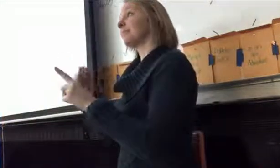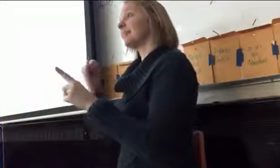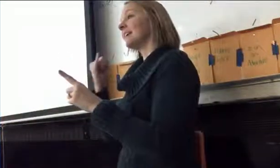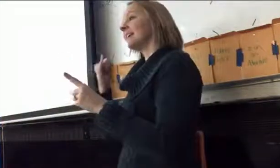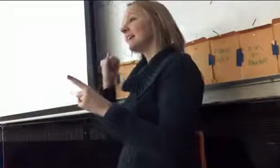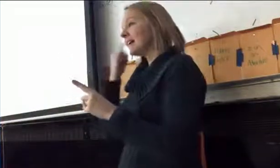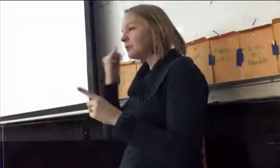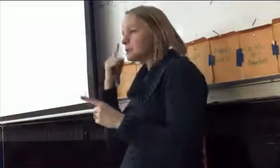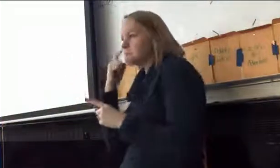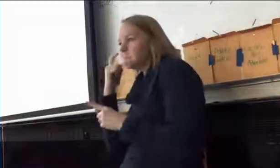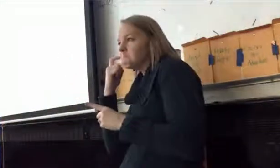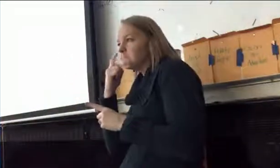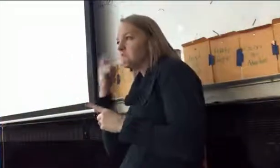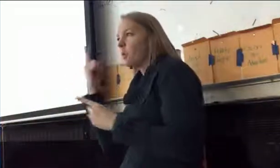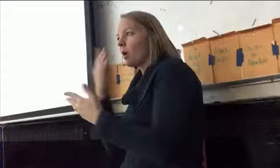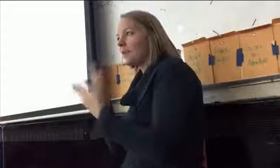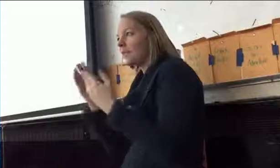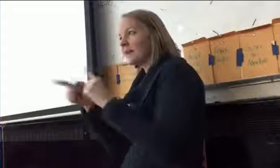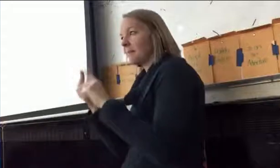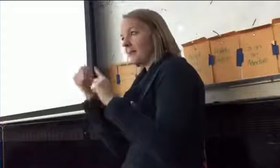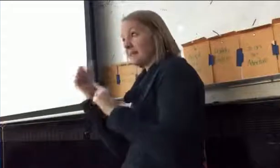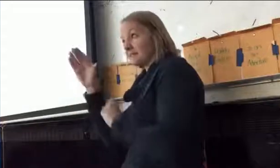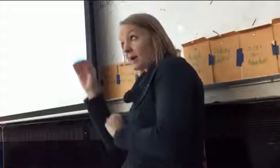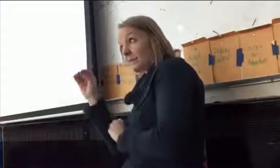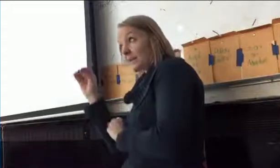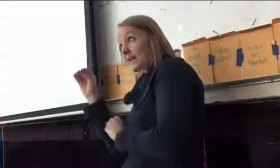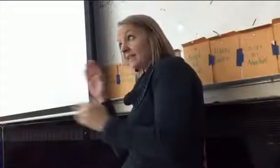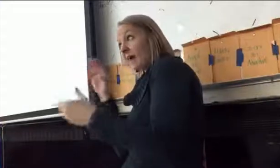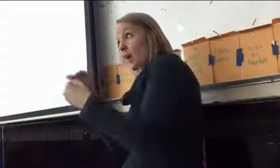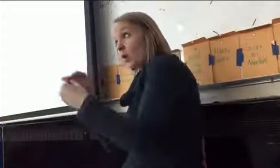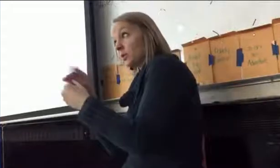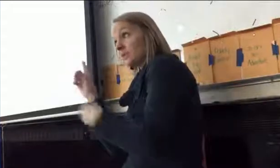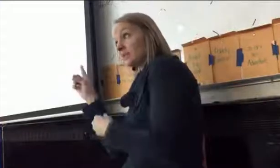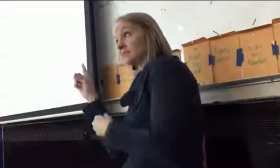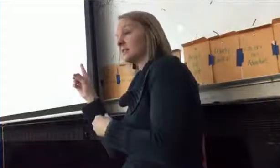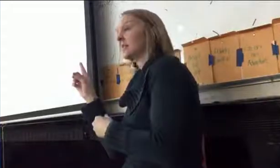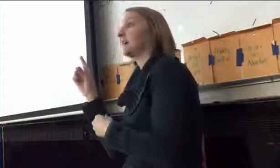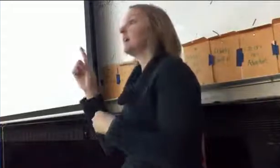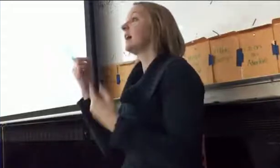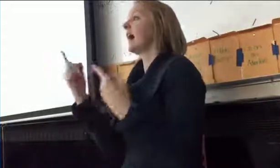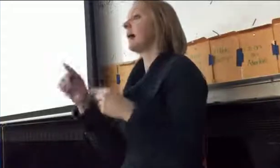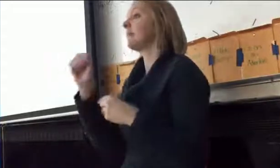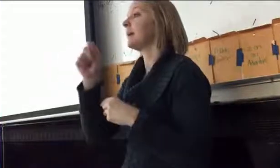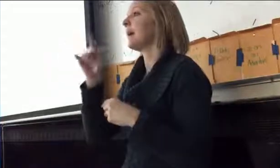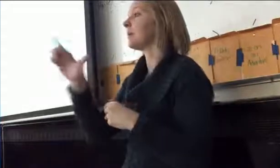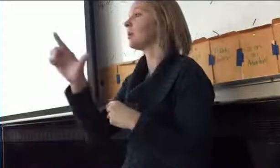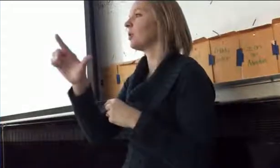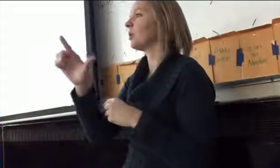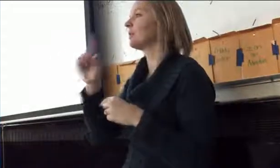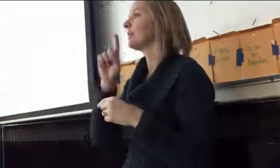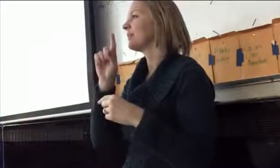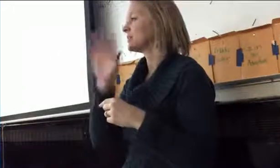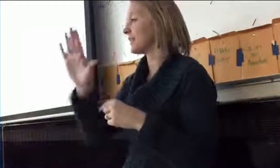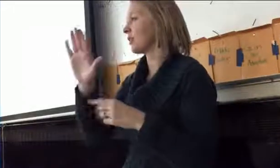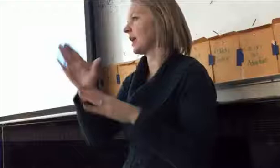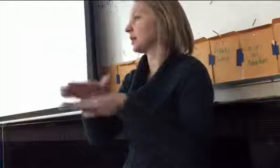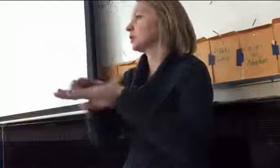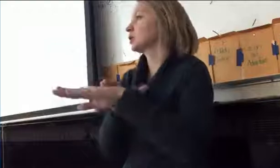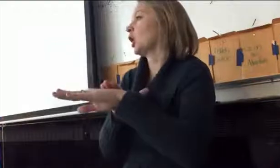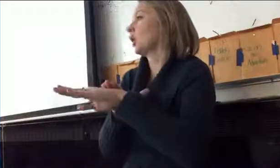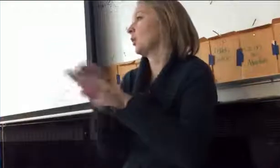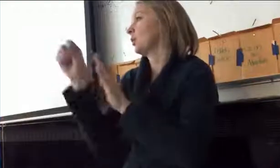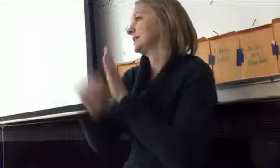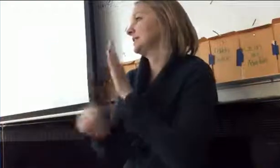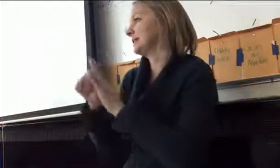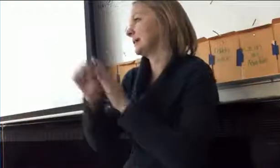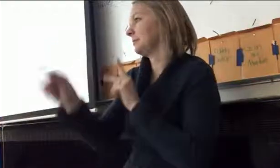theories, one thing about this company that owned this is that in April, that was always the slow season for them. Nobody was buying